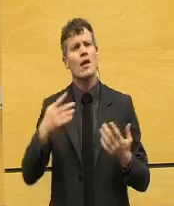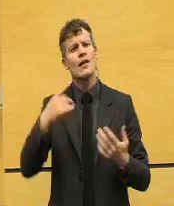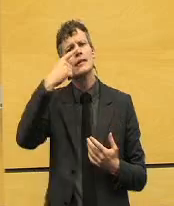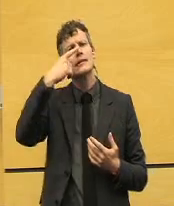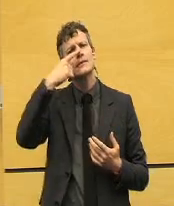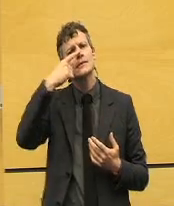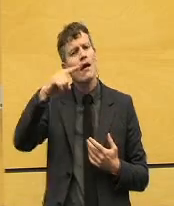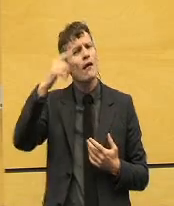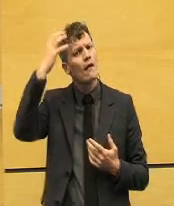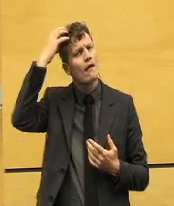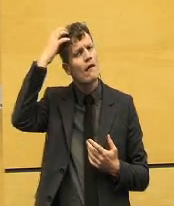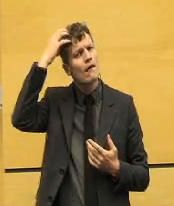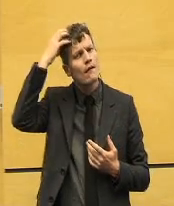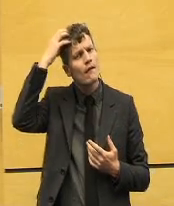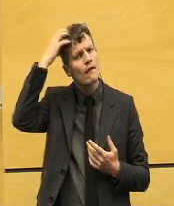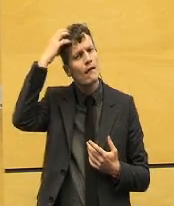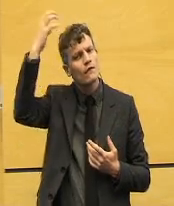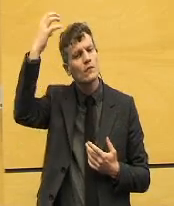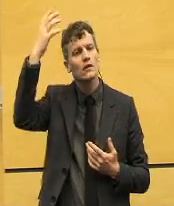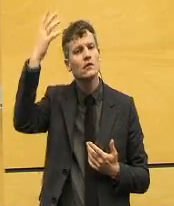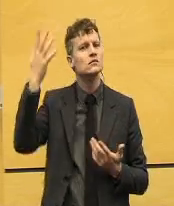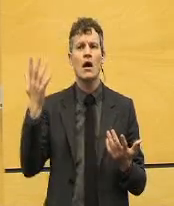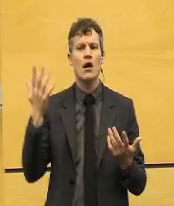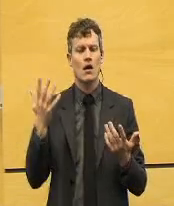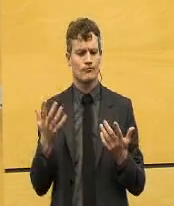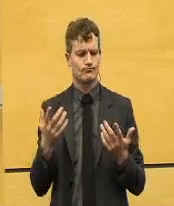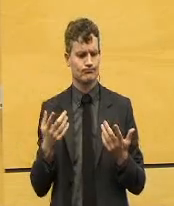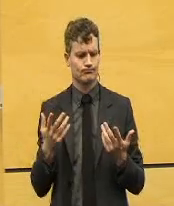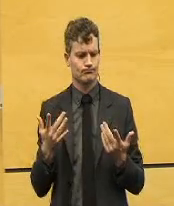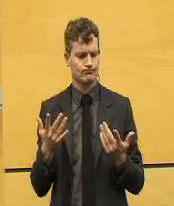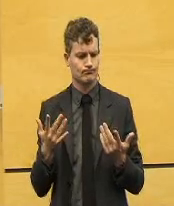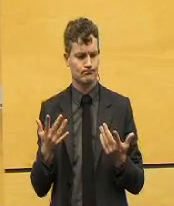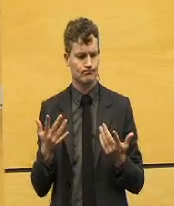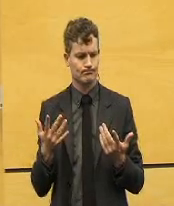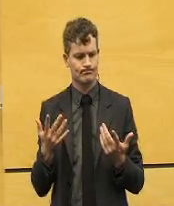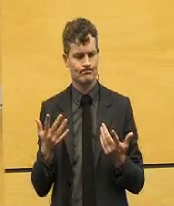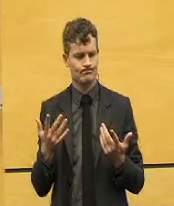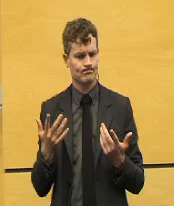Thai government to